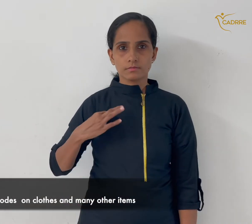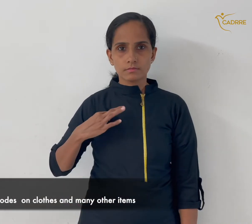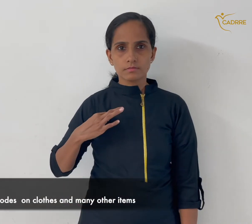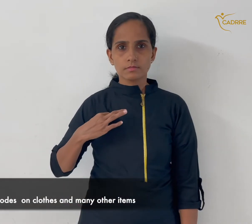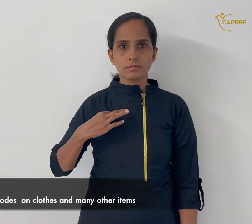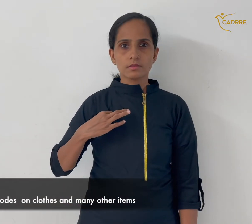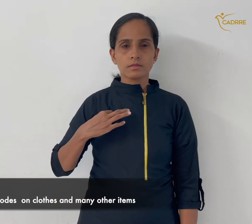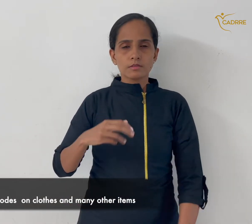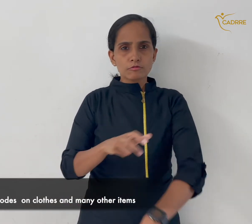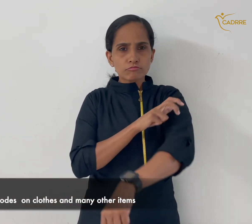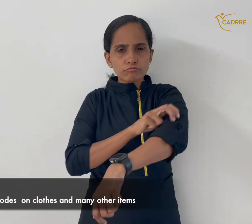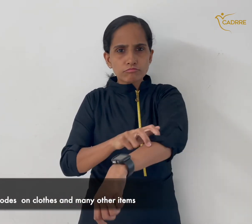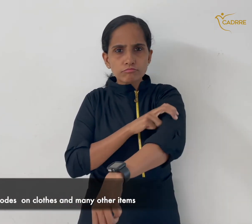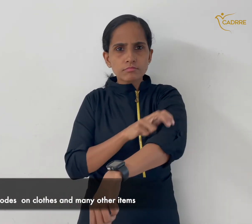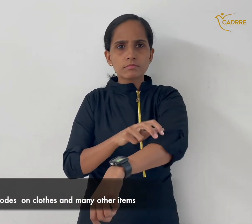Barcode reader